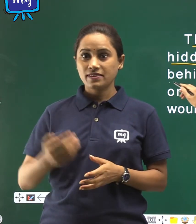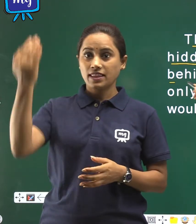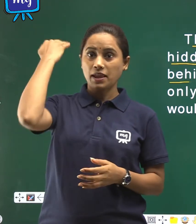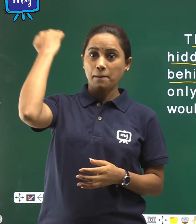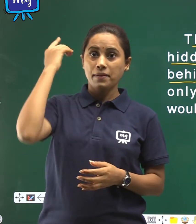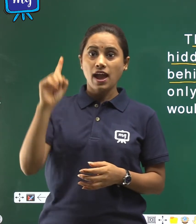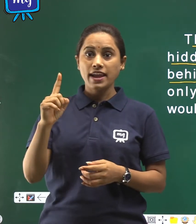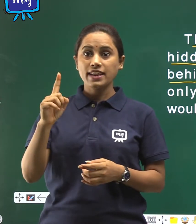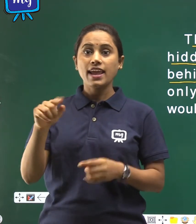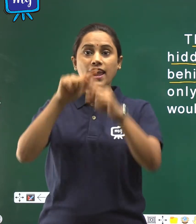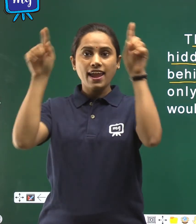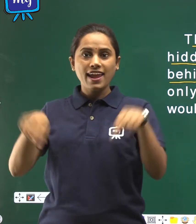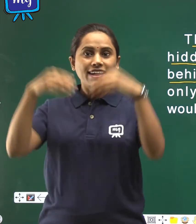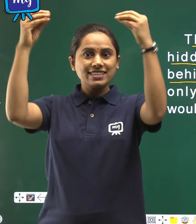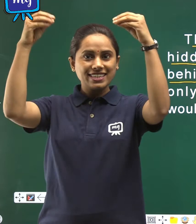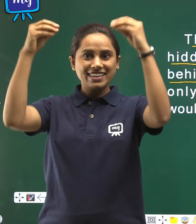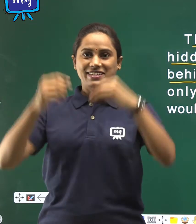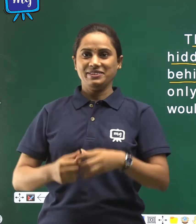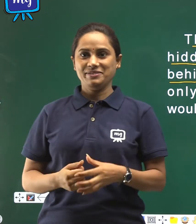behind a screen,